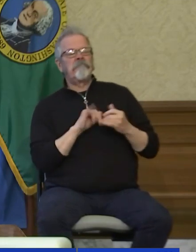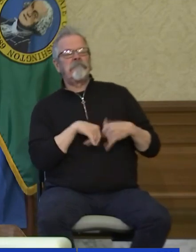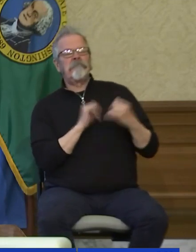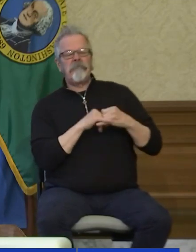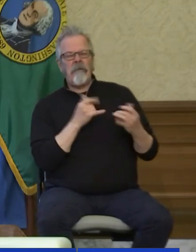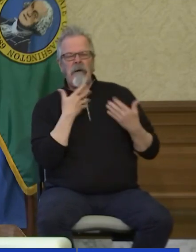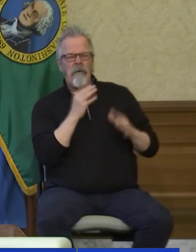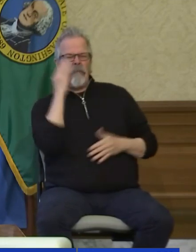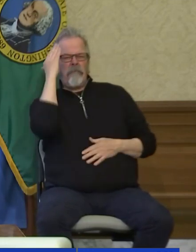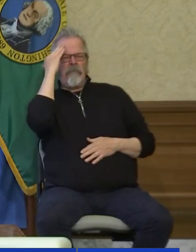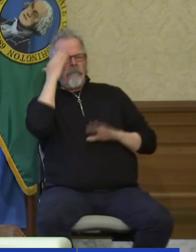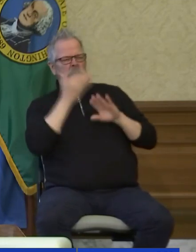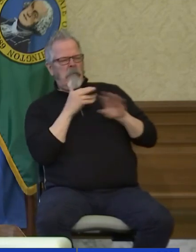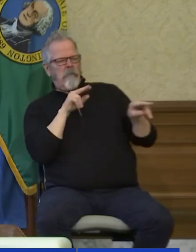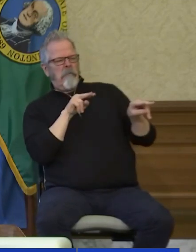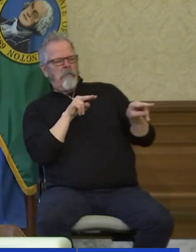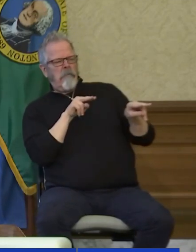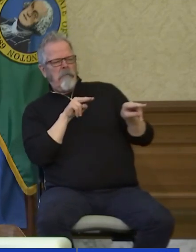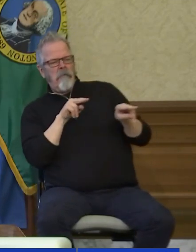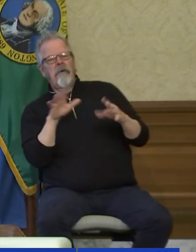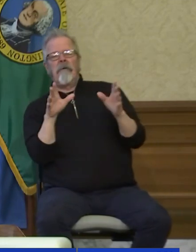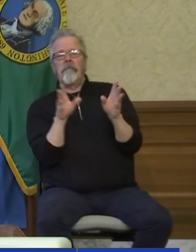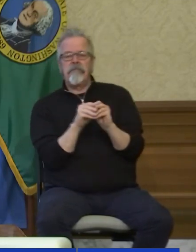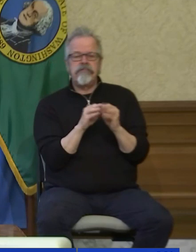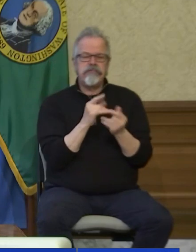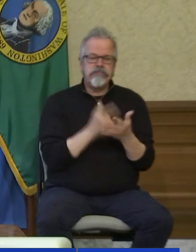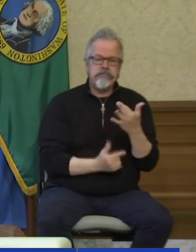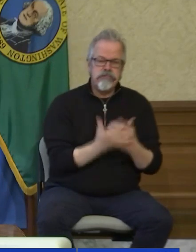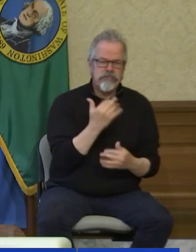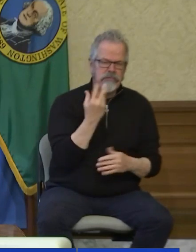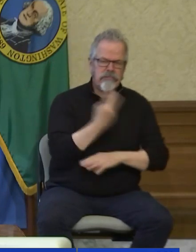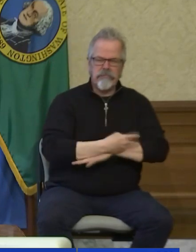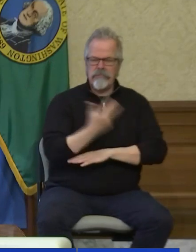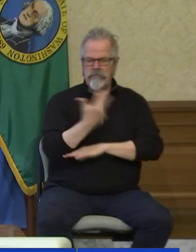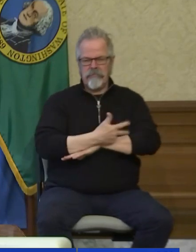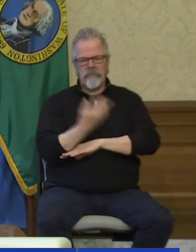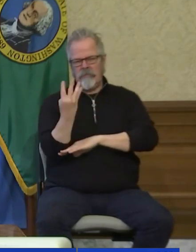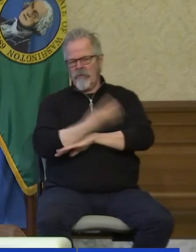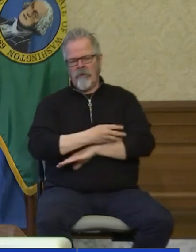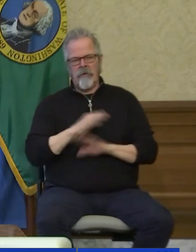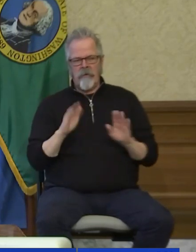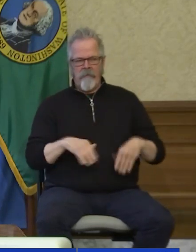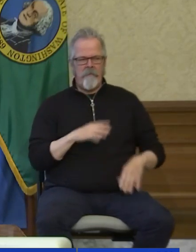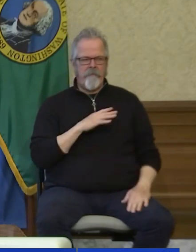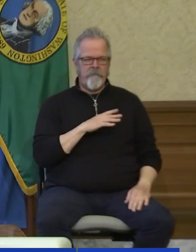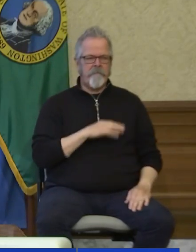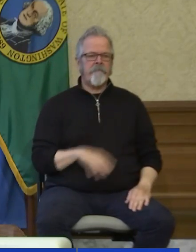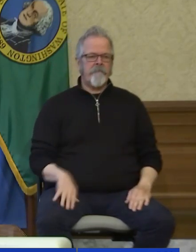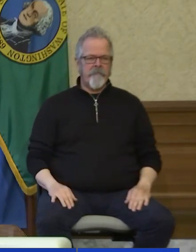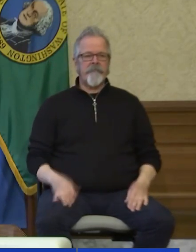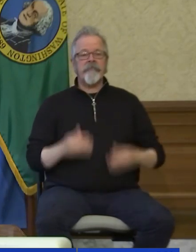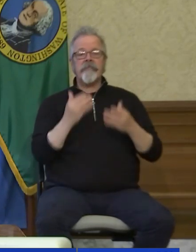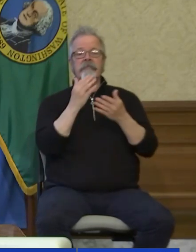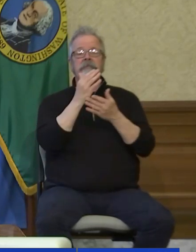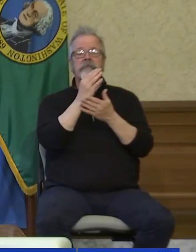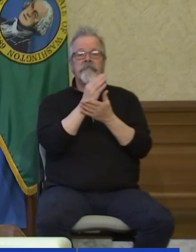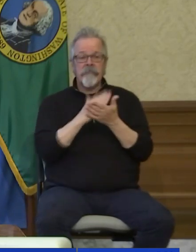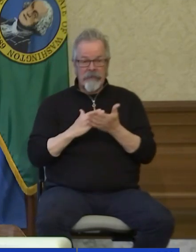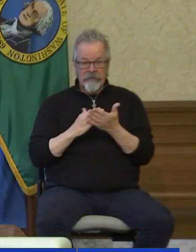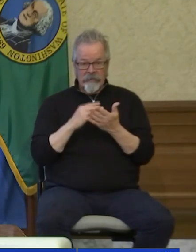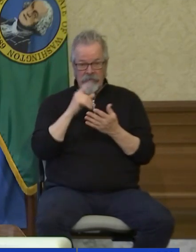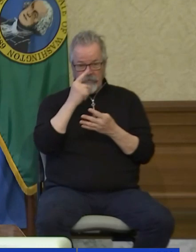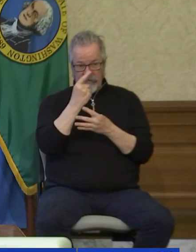the businesses we talked about being in stage one today, the new businesses, will essentially, we just